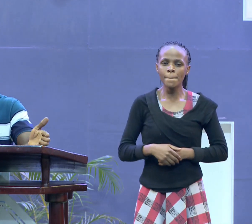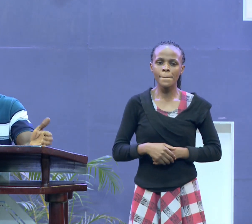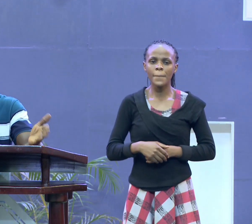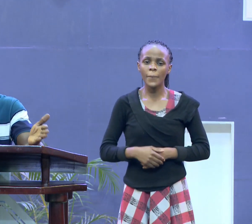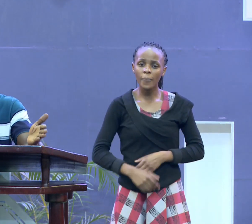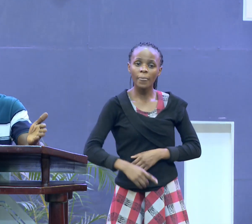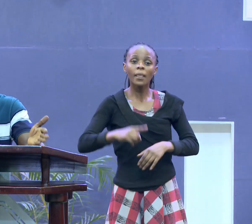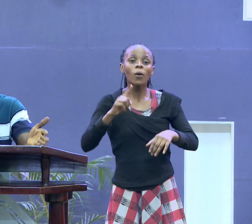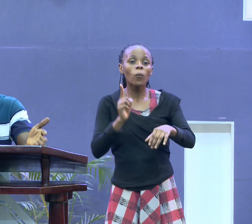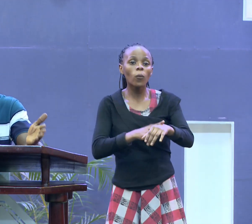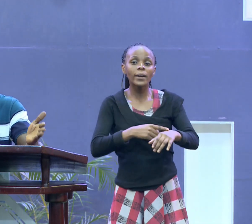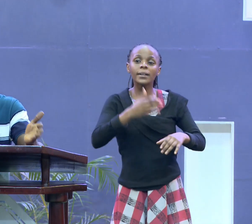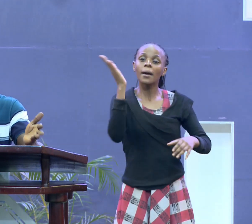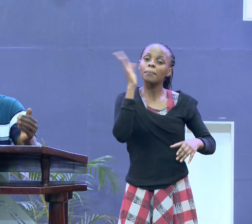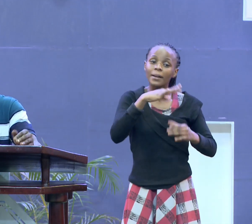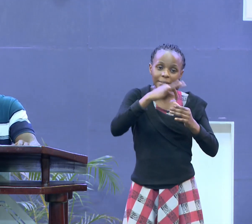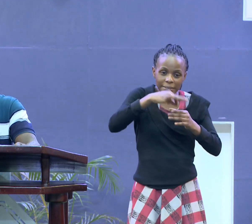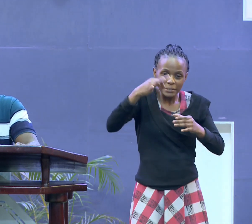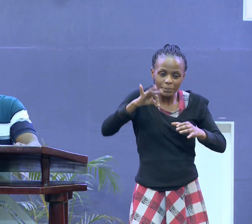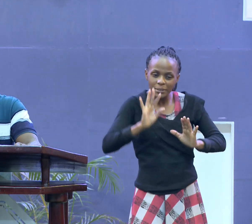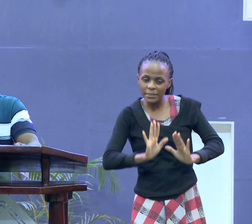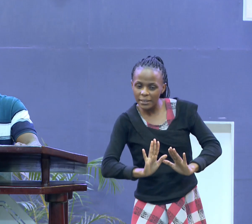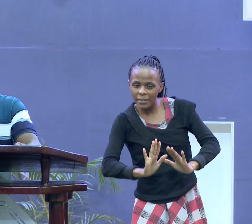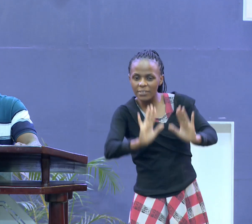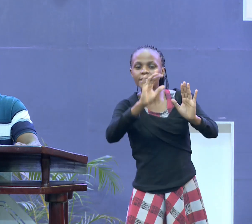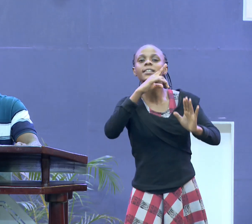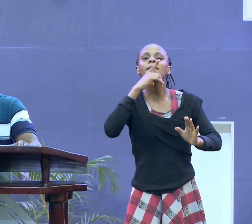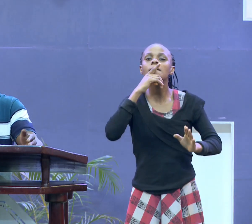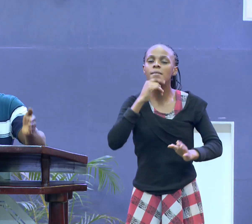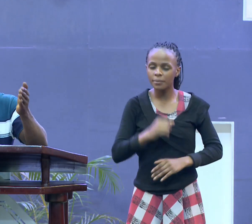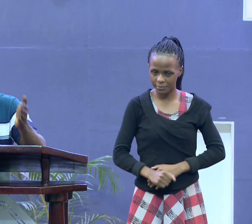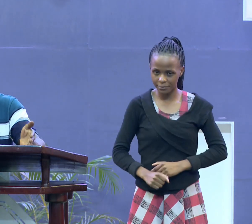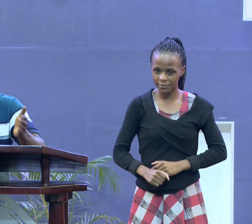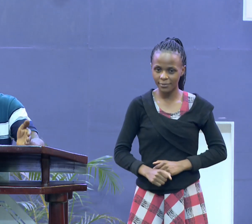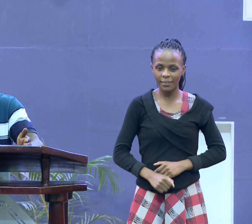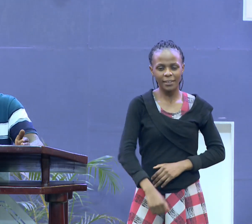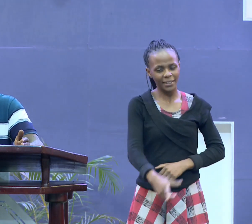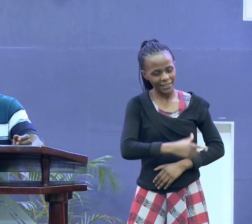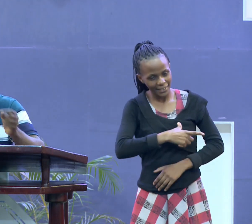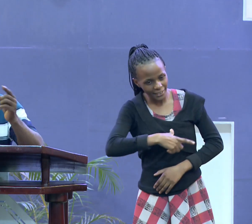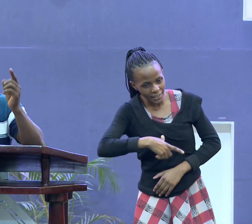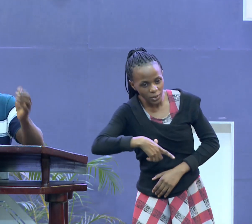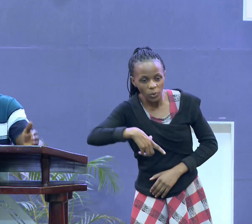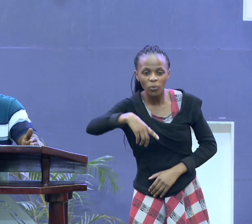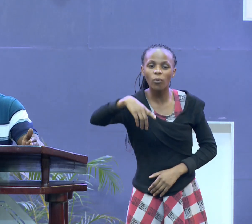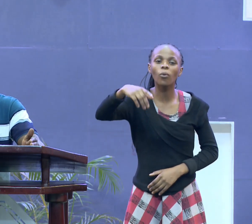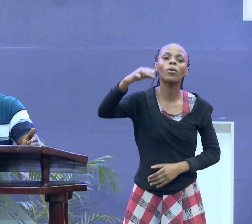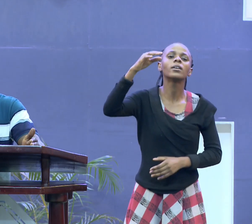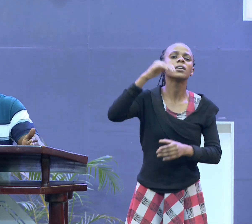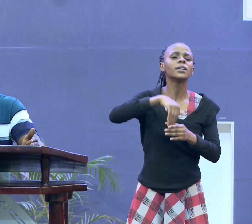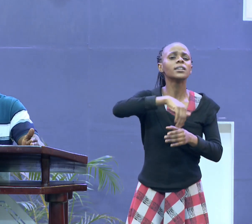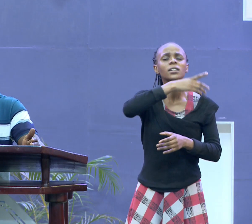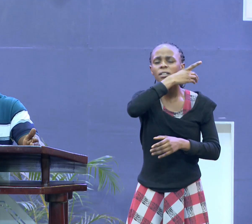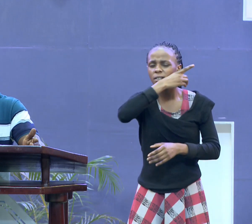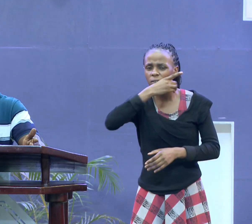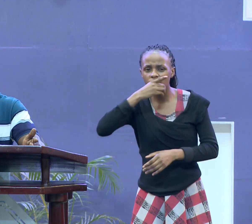when an evil spirit comes out of a man, it goes through a reed